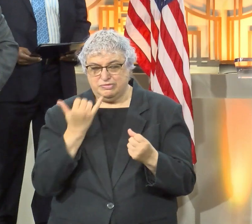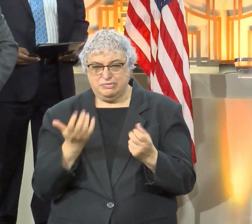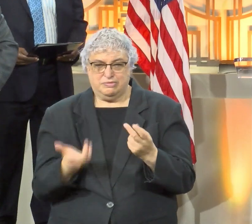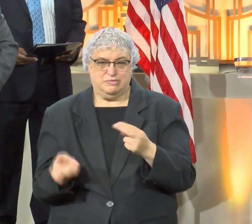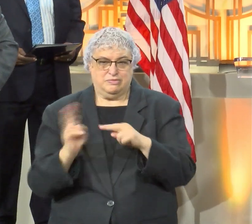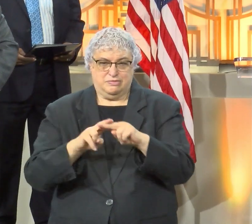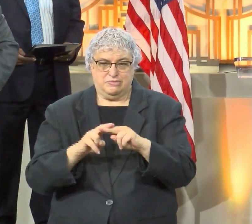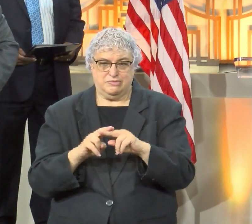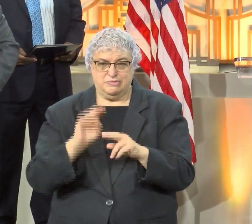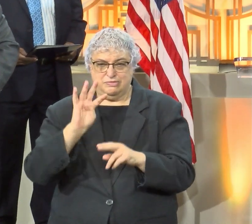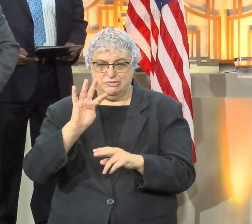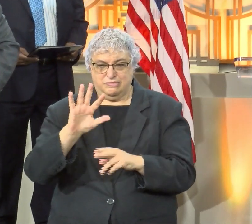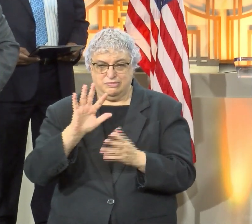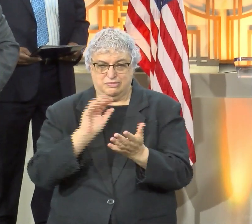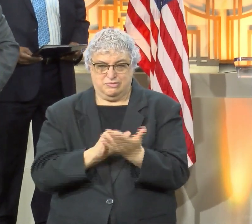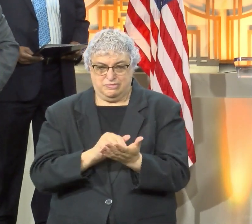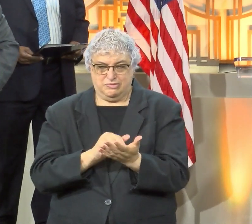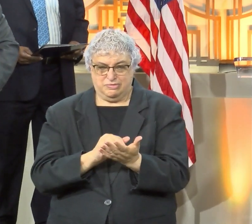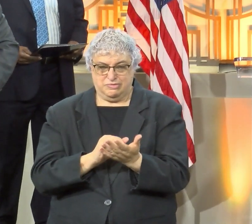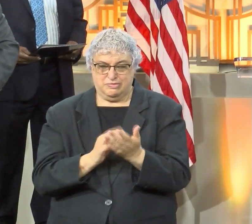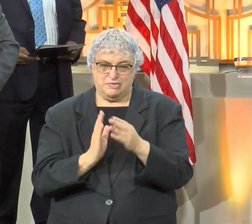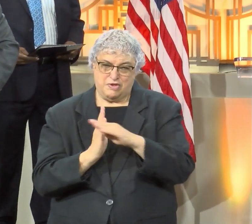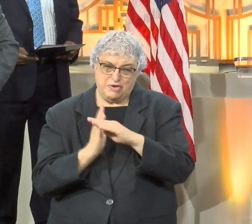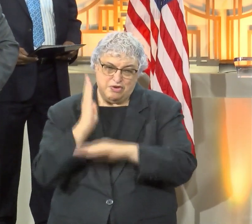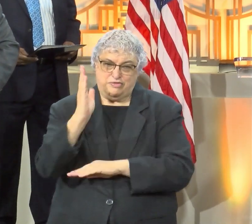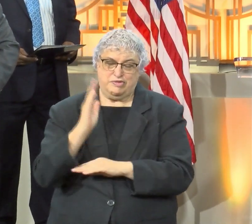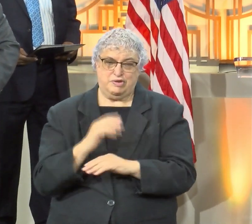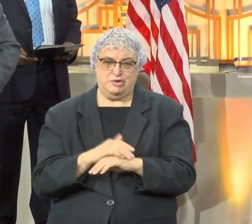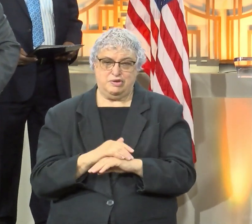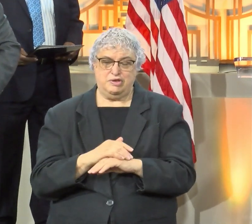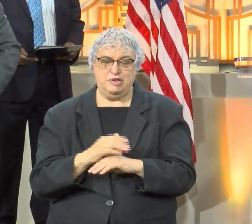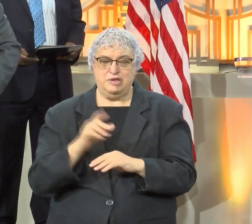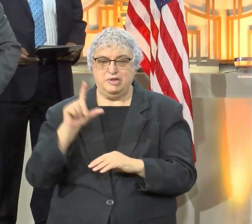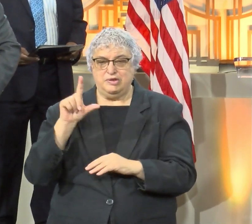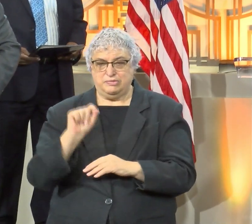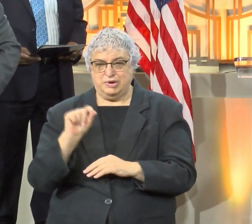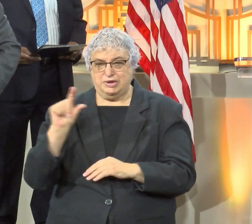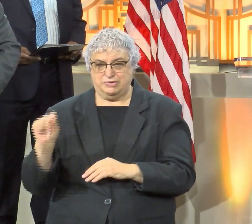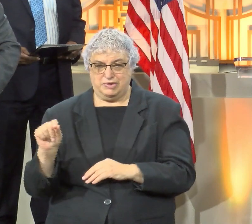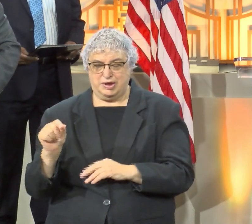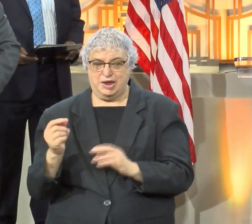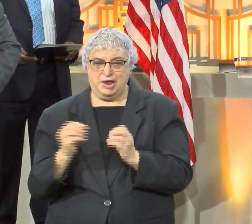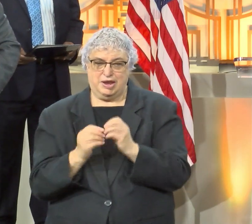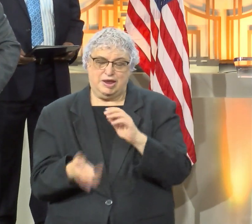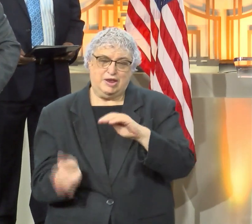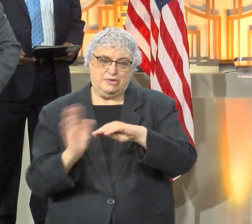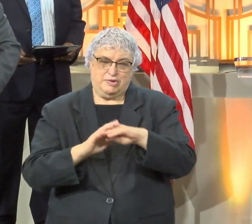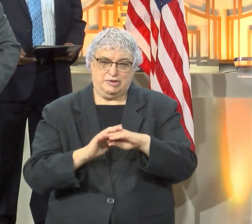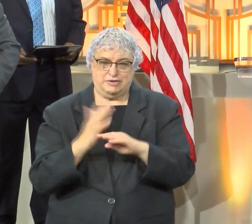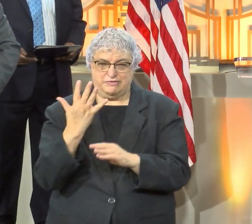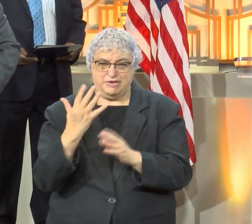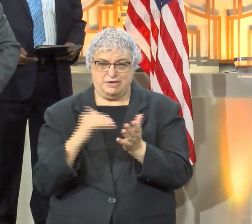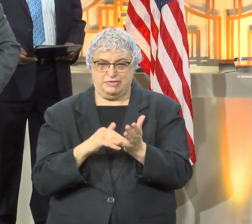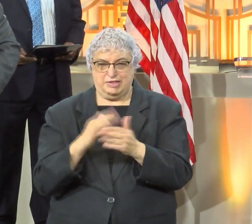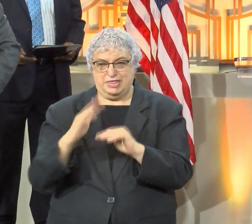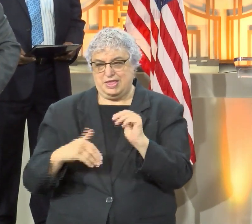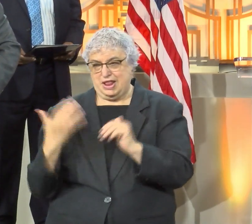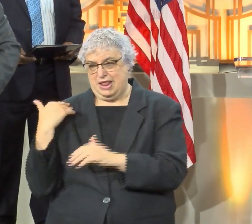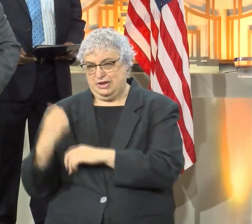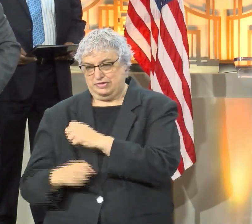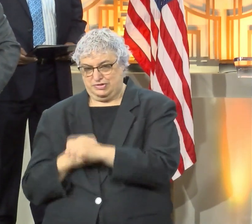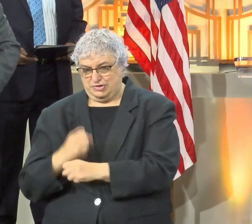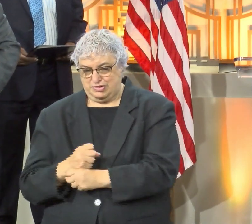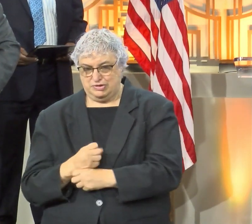projected to exceed 45,000 crisis intervention calls in 2020, an increase of 5,000 over last